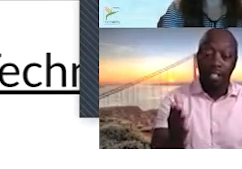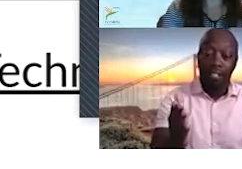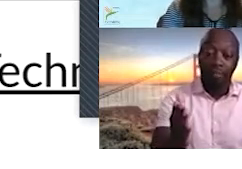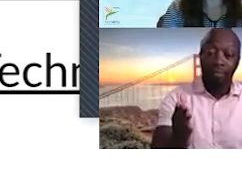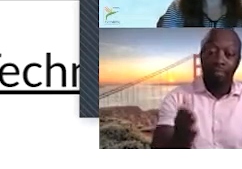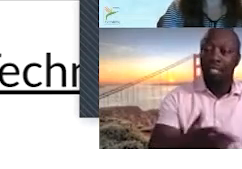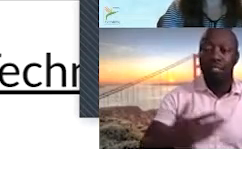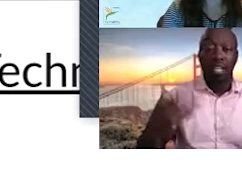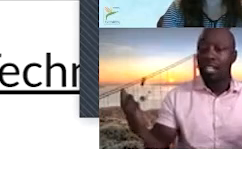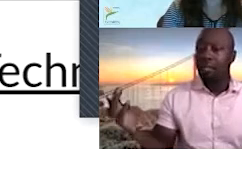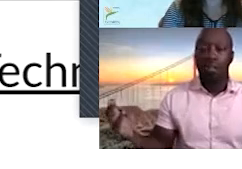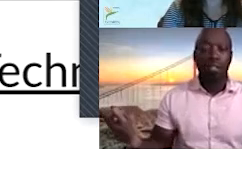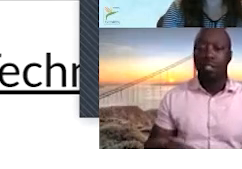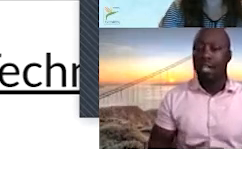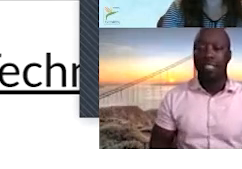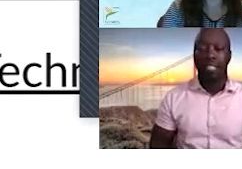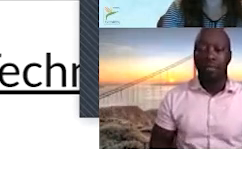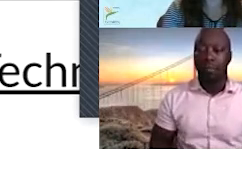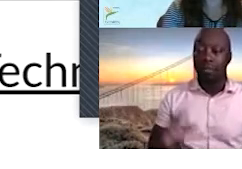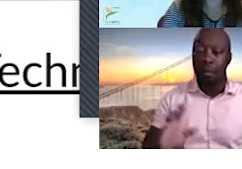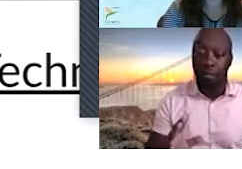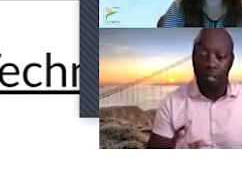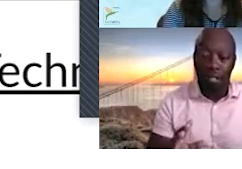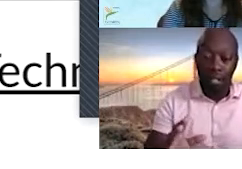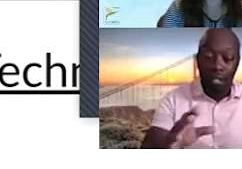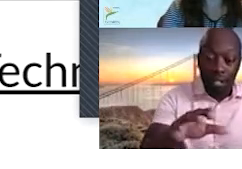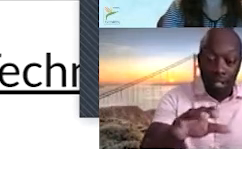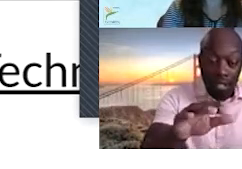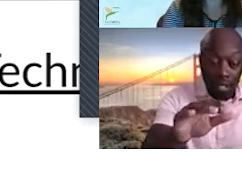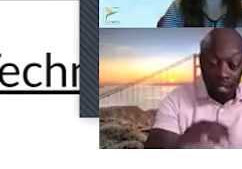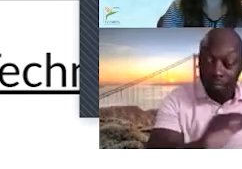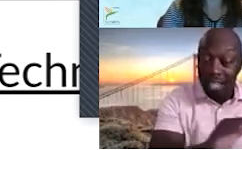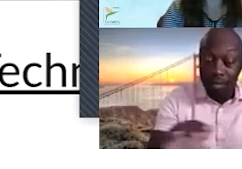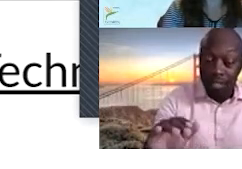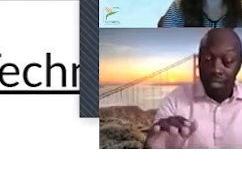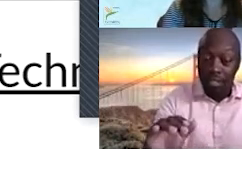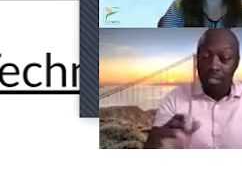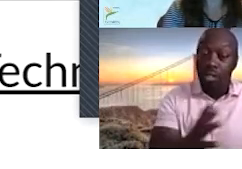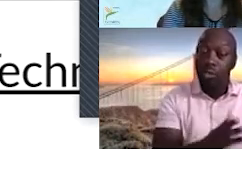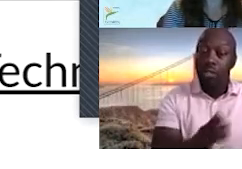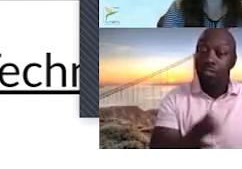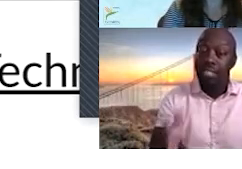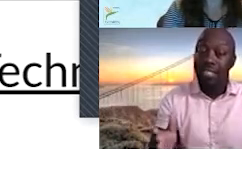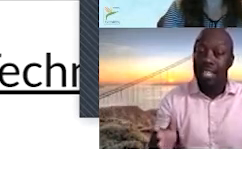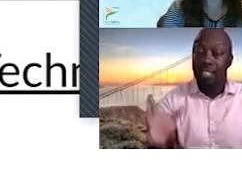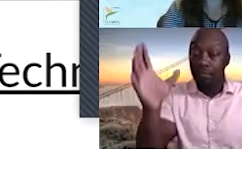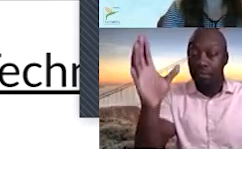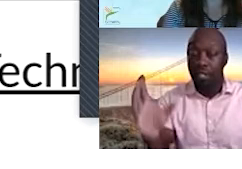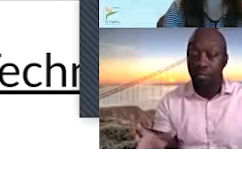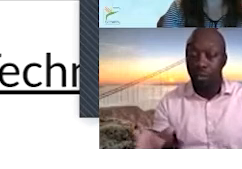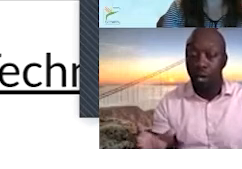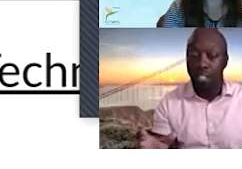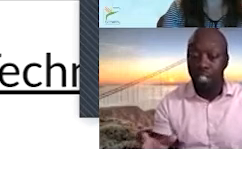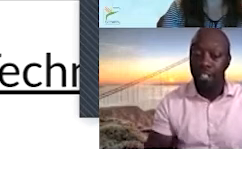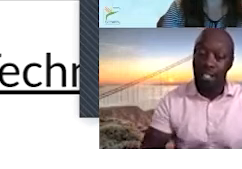mark, any words or concepts. But remember, the frequency, 2 to 3 signs for